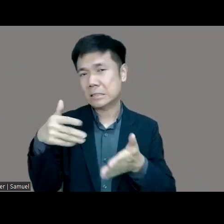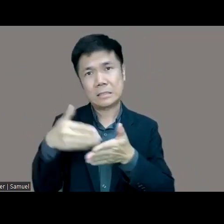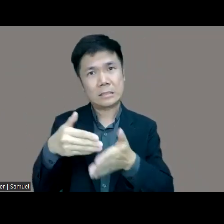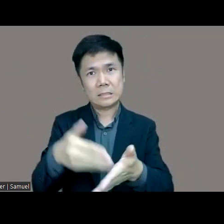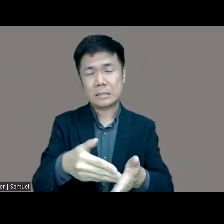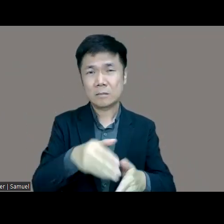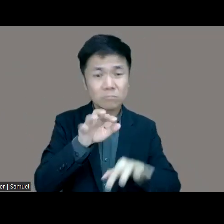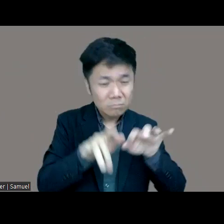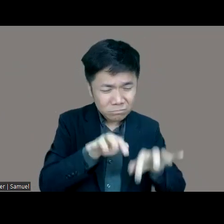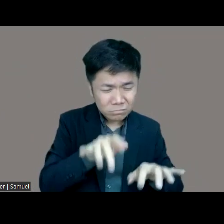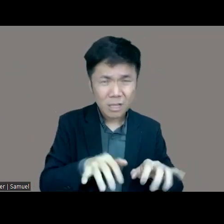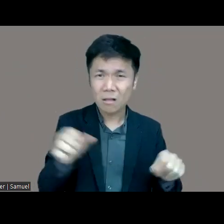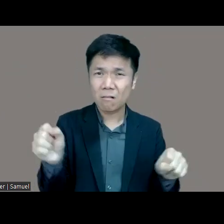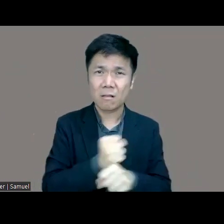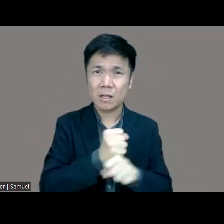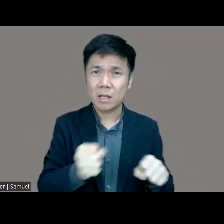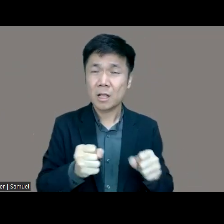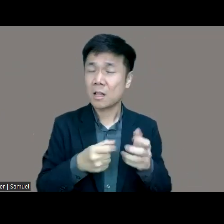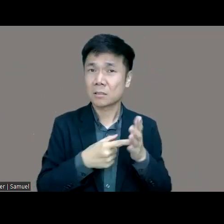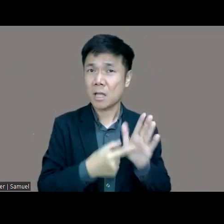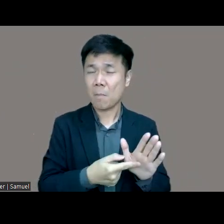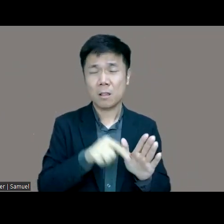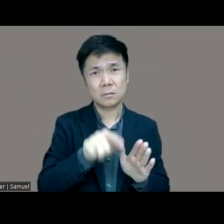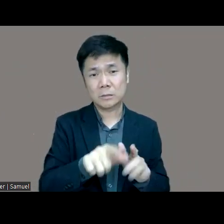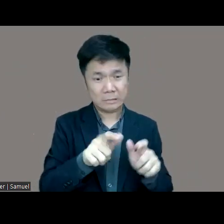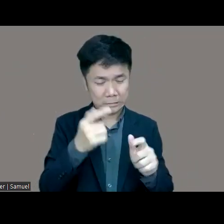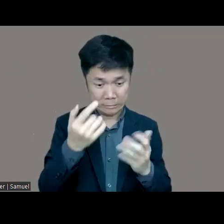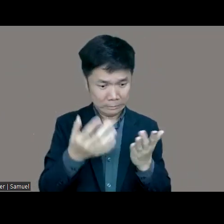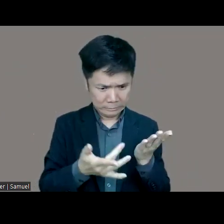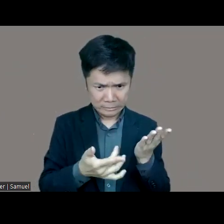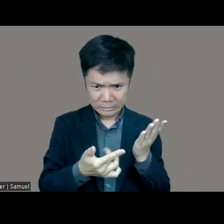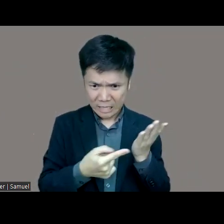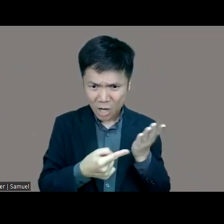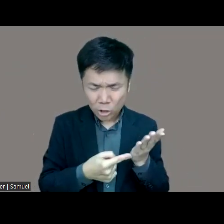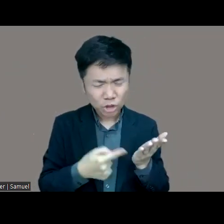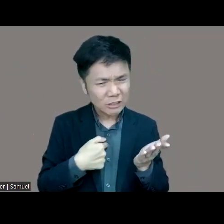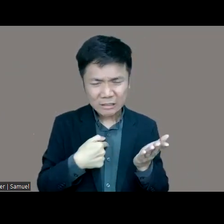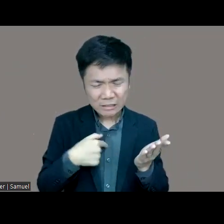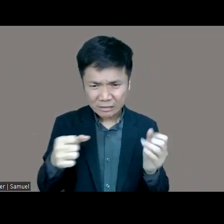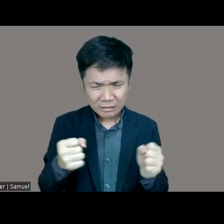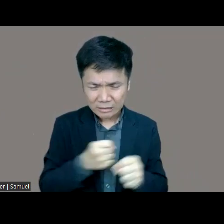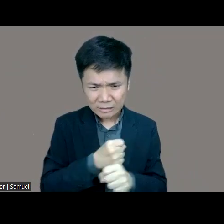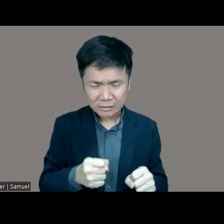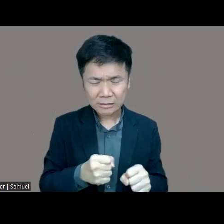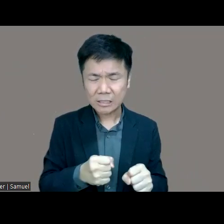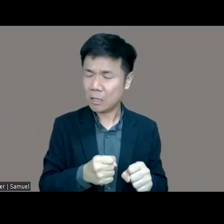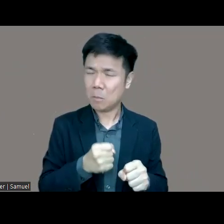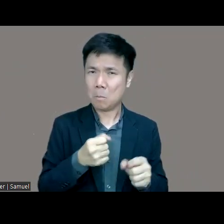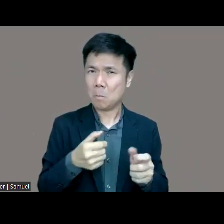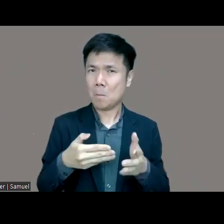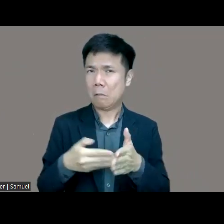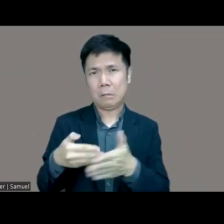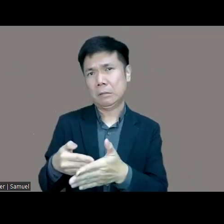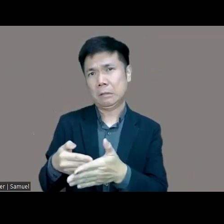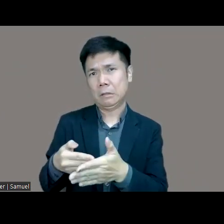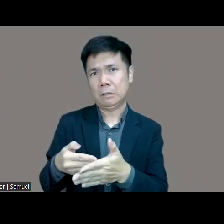digital barriers for people with less access to technology, etc. So that is another point. But